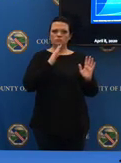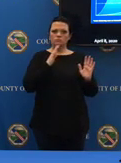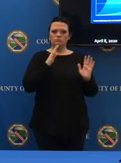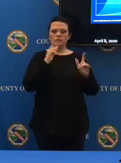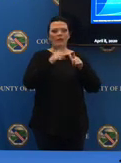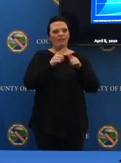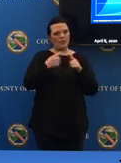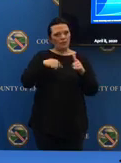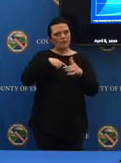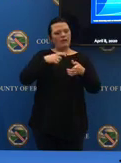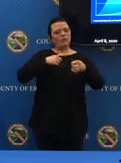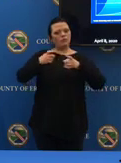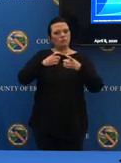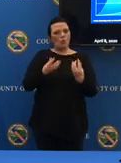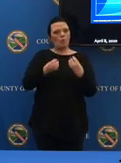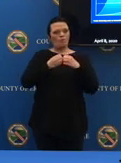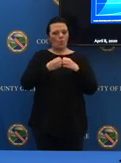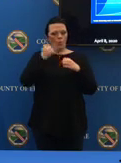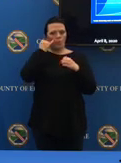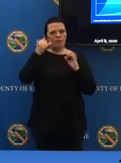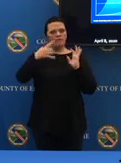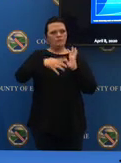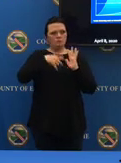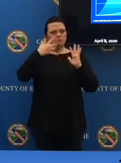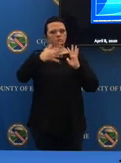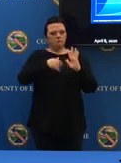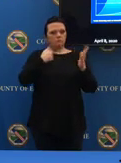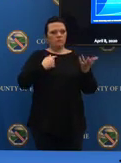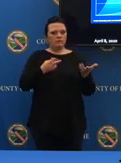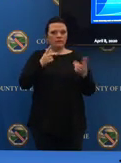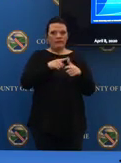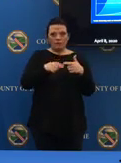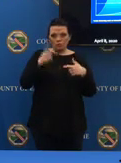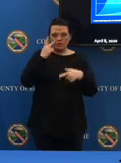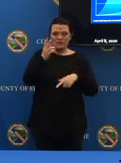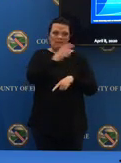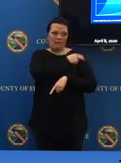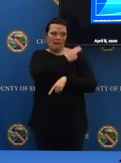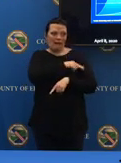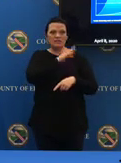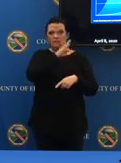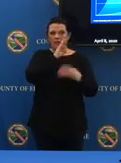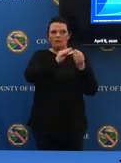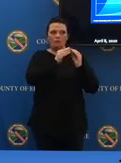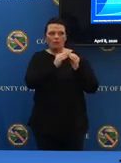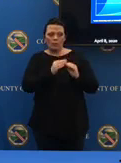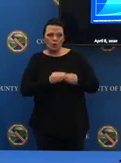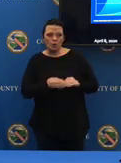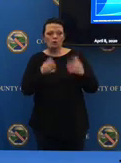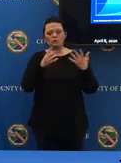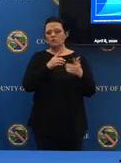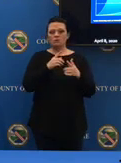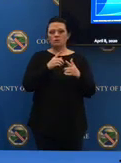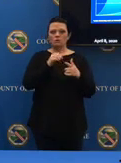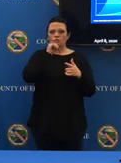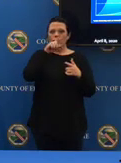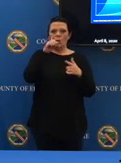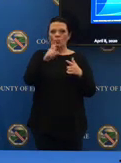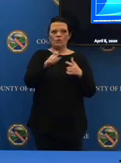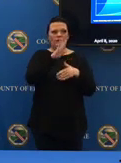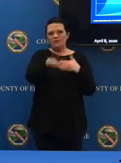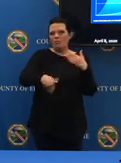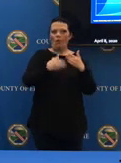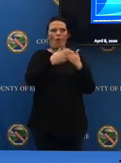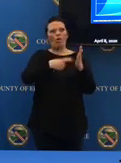control it more. And we talked about hospitalization beds. You see, you wouldn't have as many people have it, so you wouldn't need as many hospital beds at the